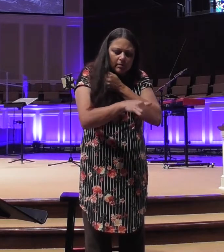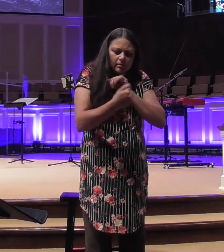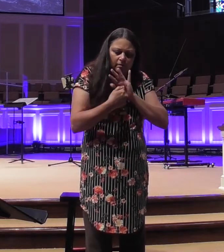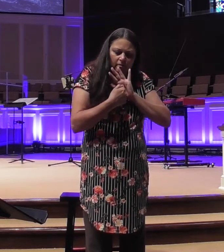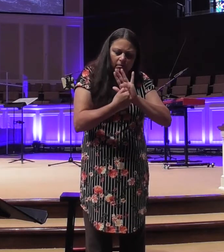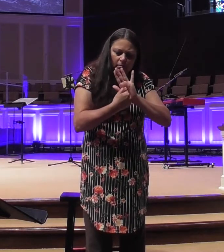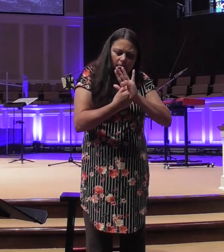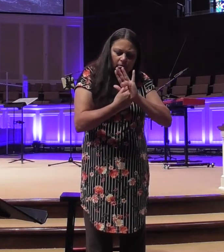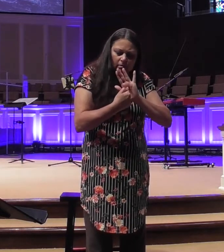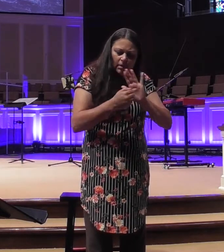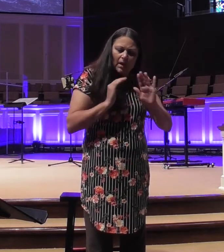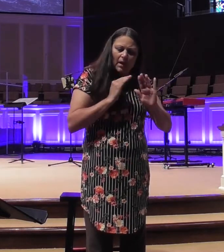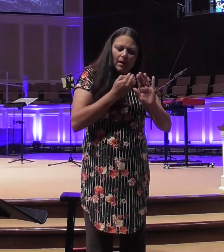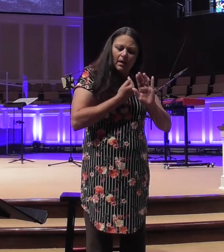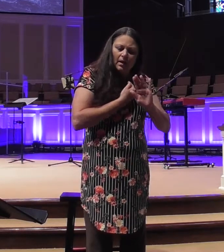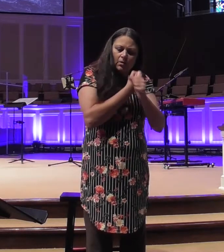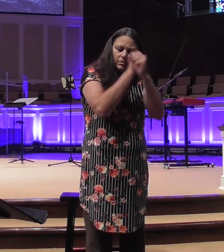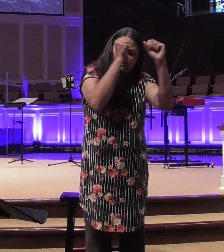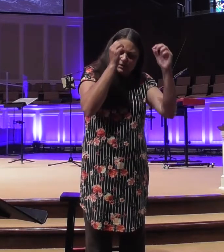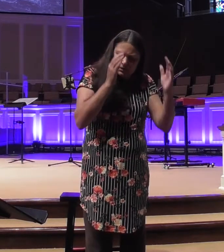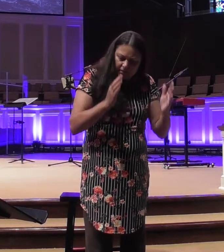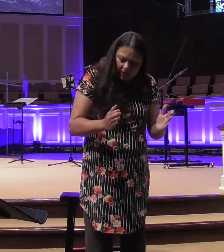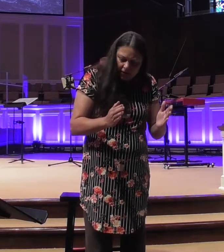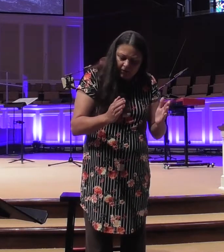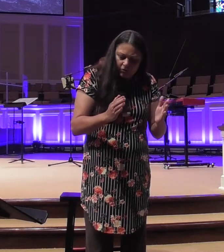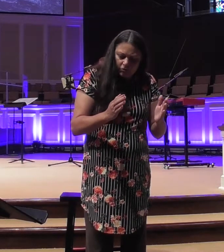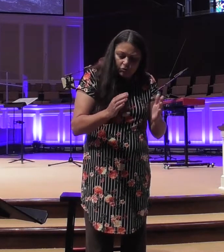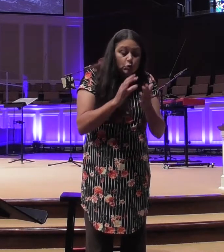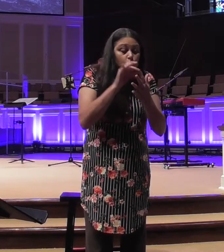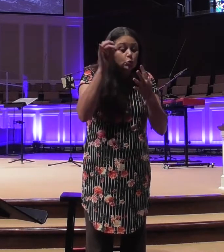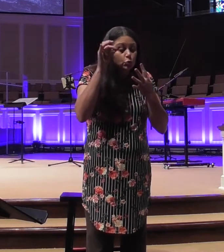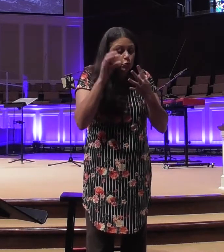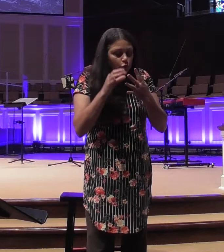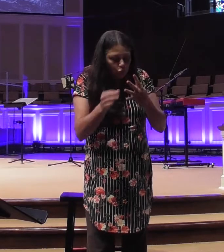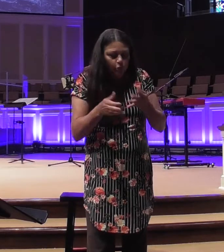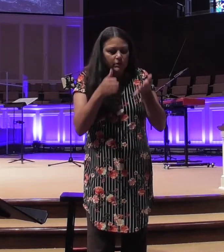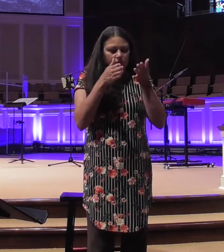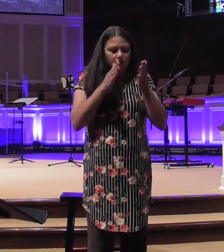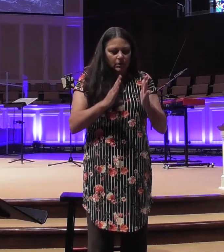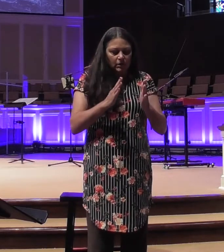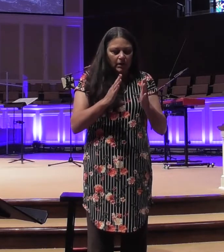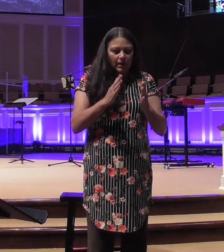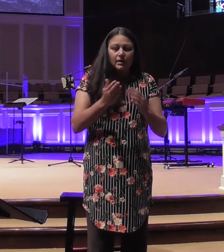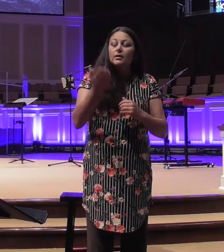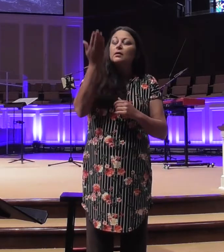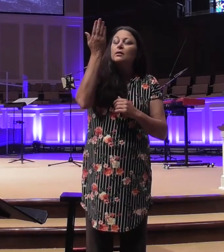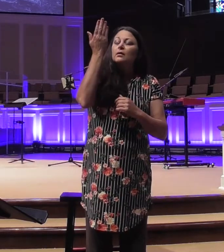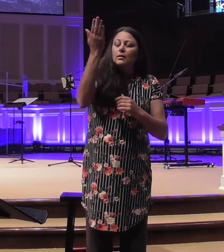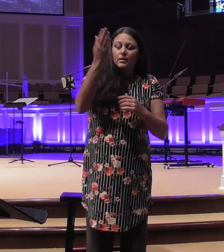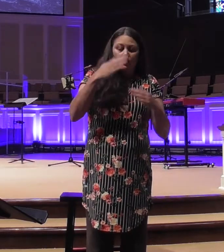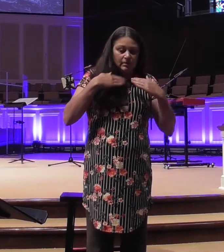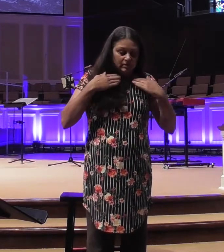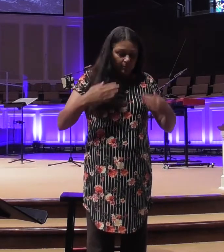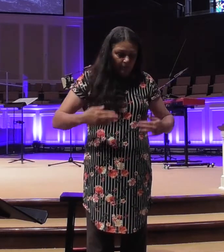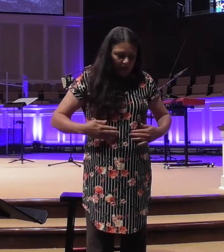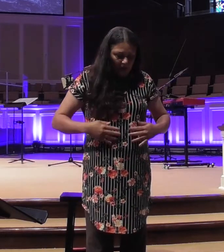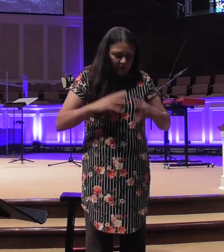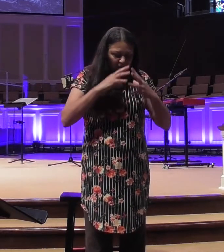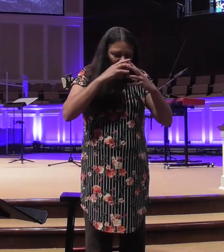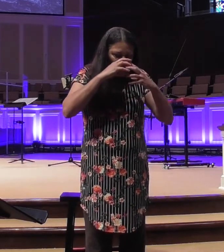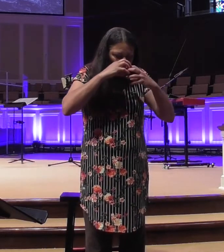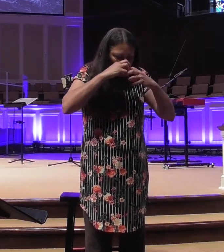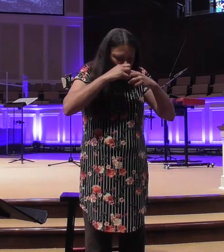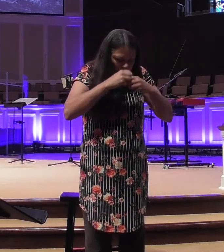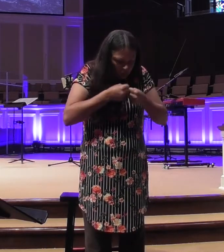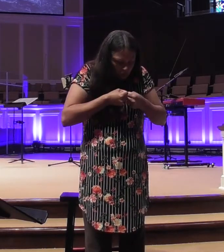our Savior's willingness to allow his body to be crushed. And frankly, God, your decision says